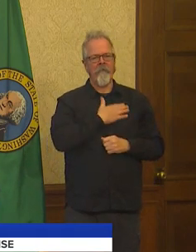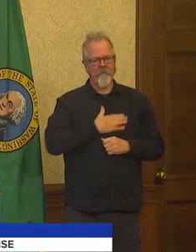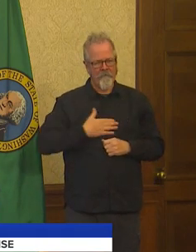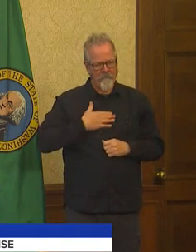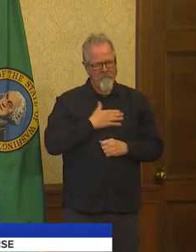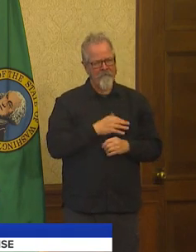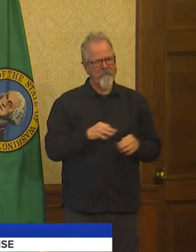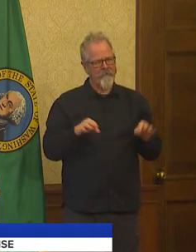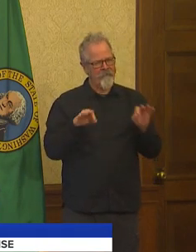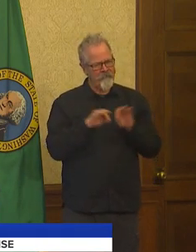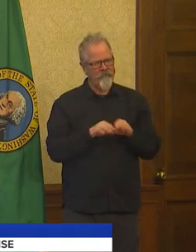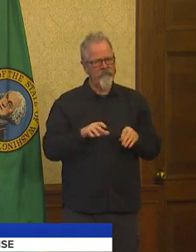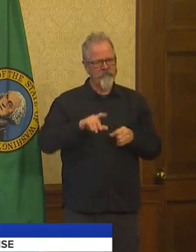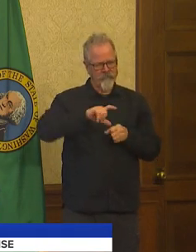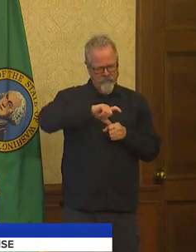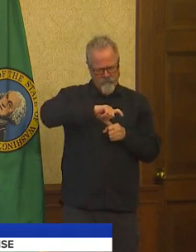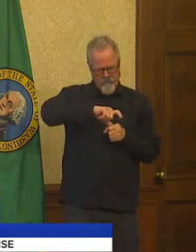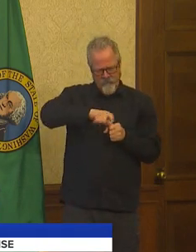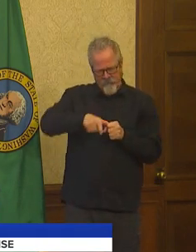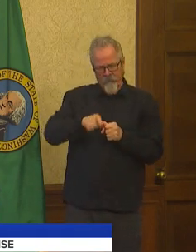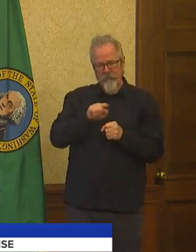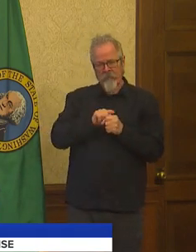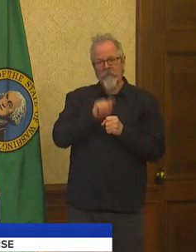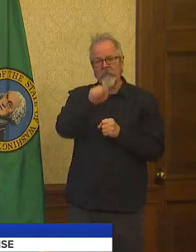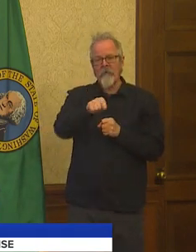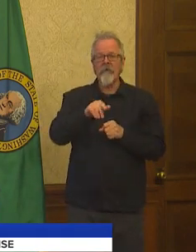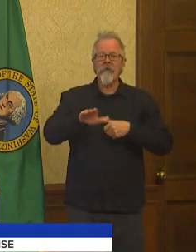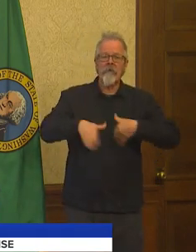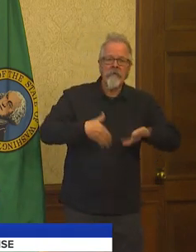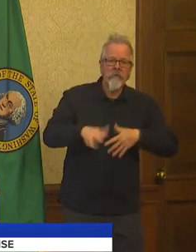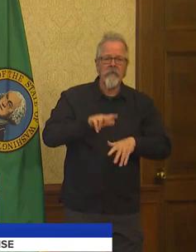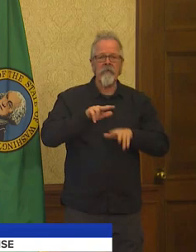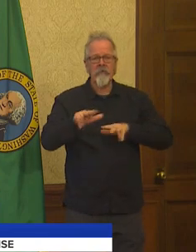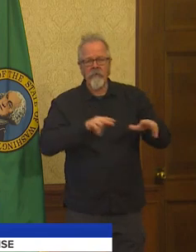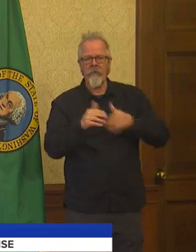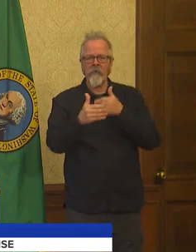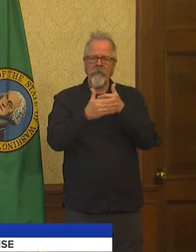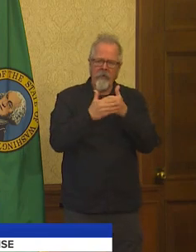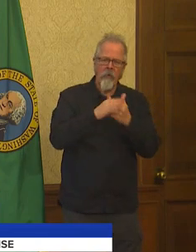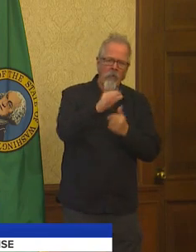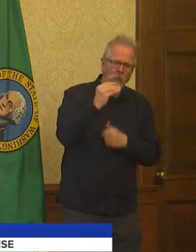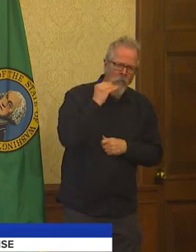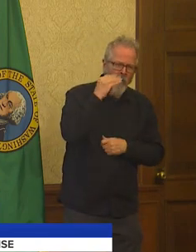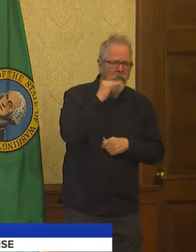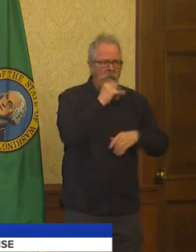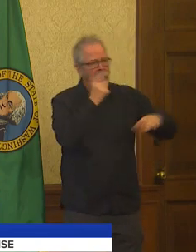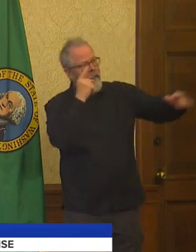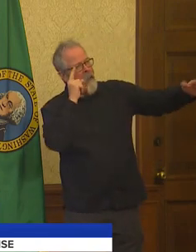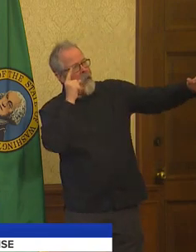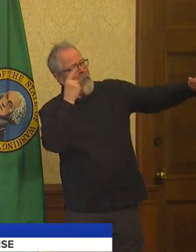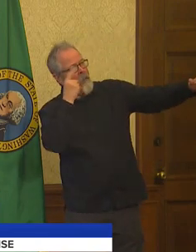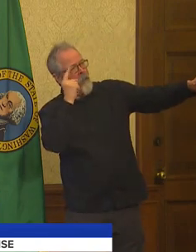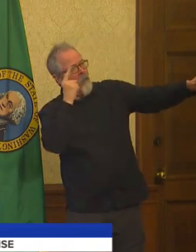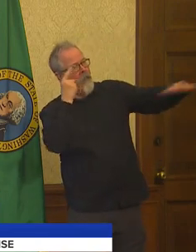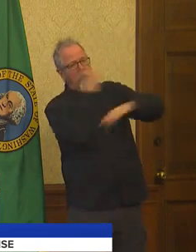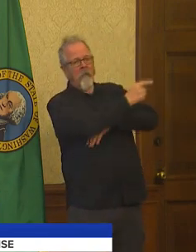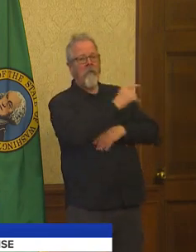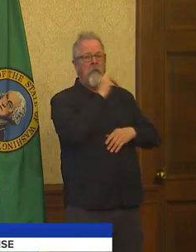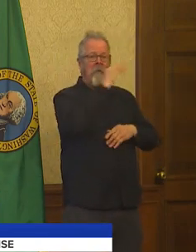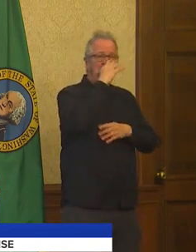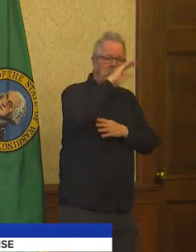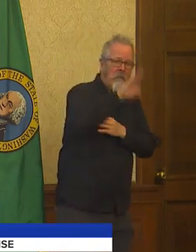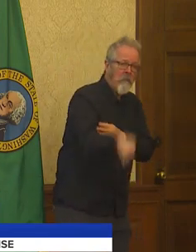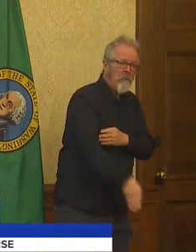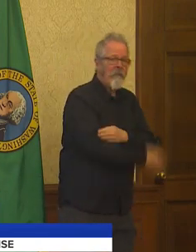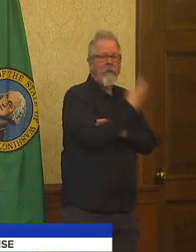It's created too much stress on some local communities who are otherwise stressed and would be overtaxed by an influx of too many